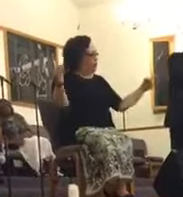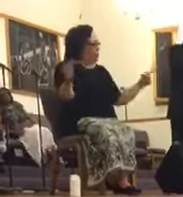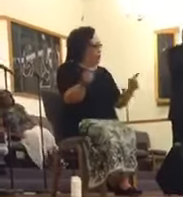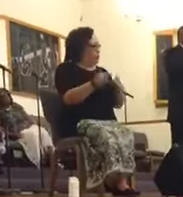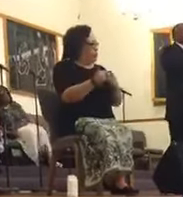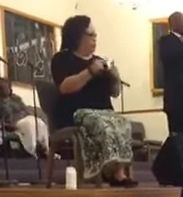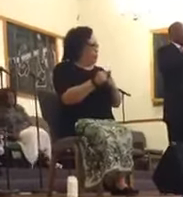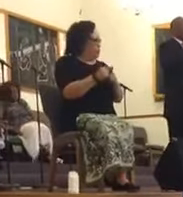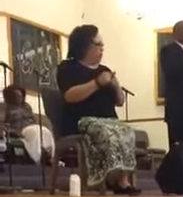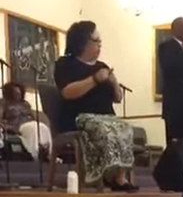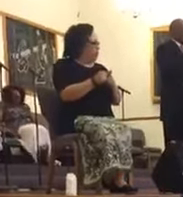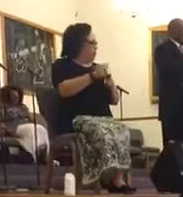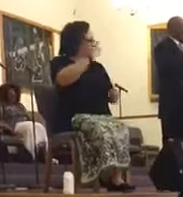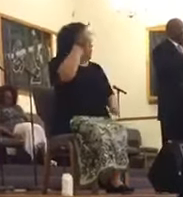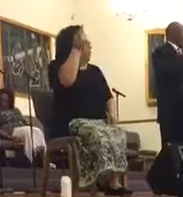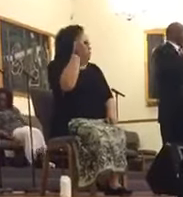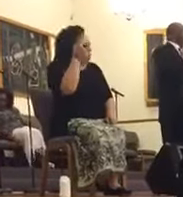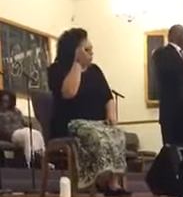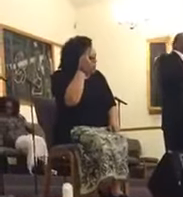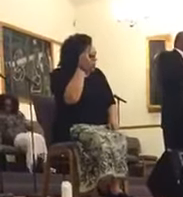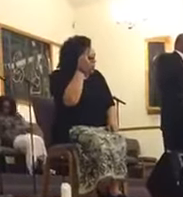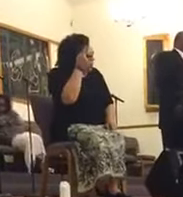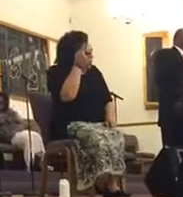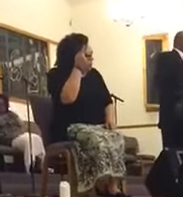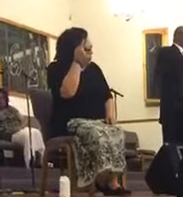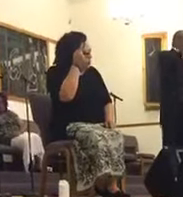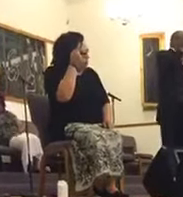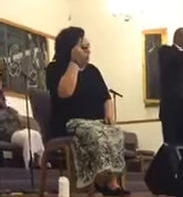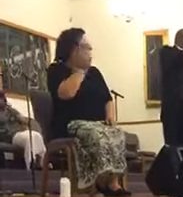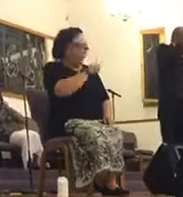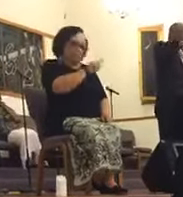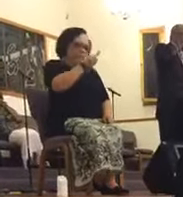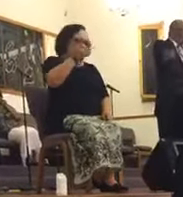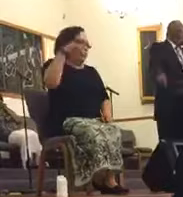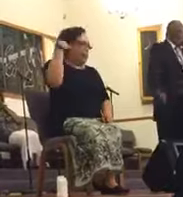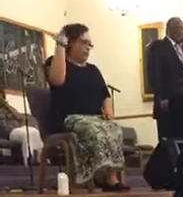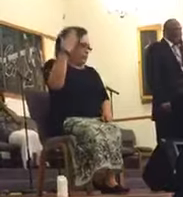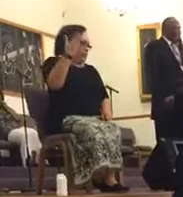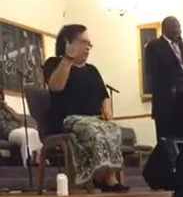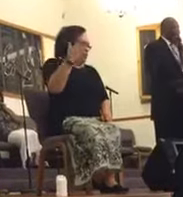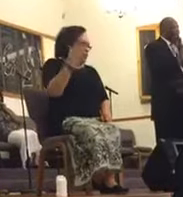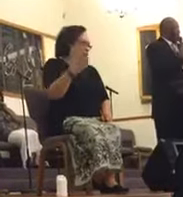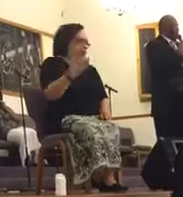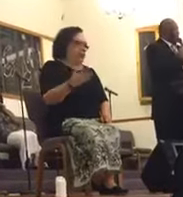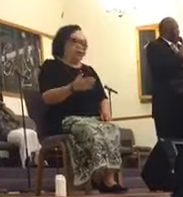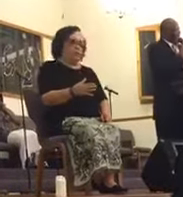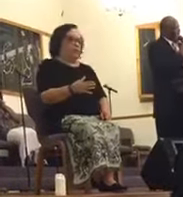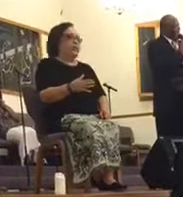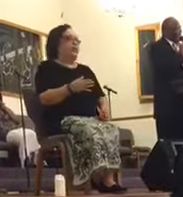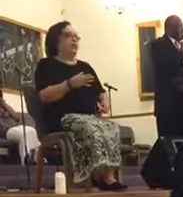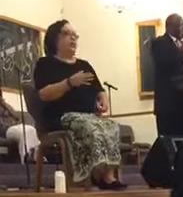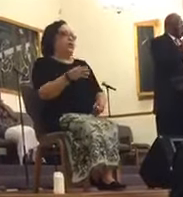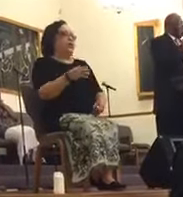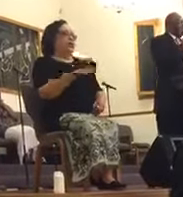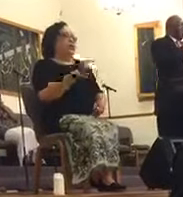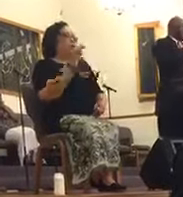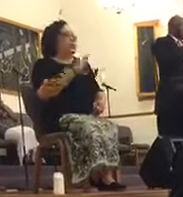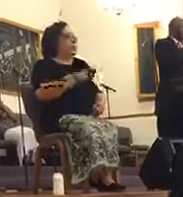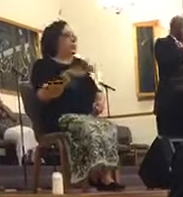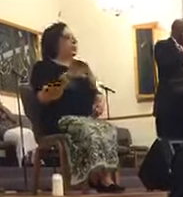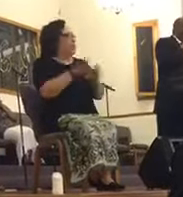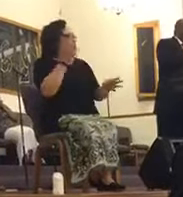said, Paul, they're going to bind you up and put you in jail everywhere he went. The Holy Ghost was telling him, get